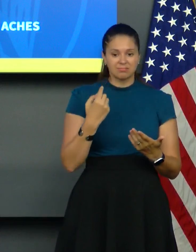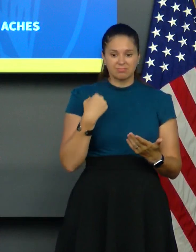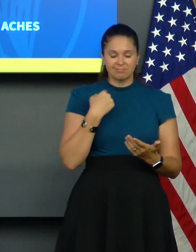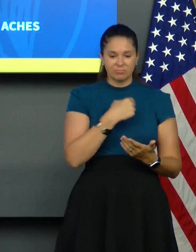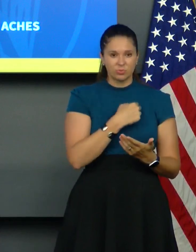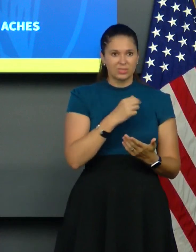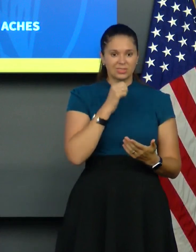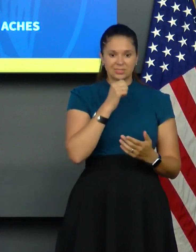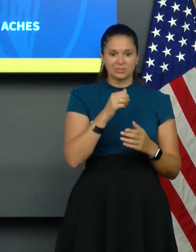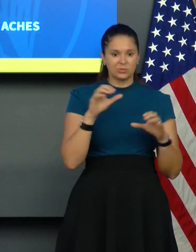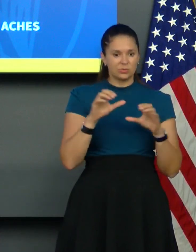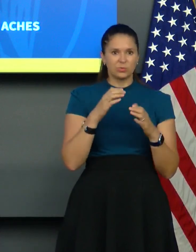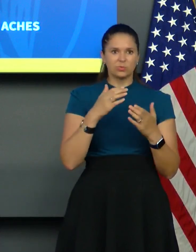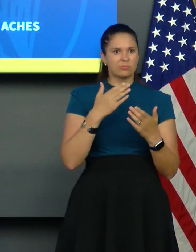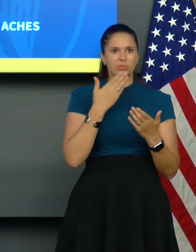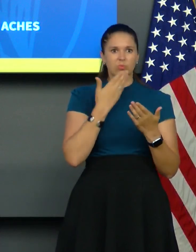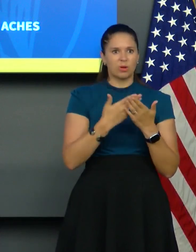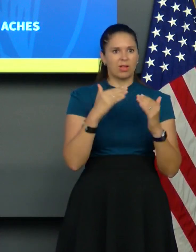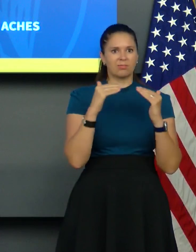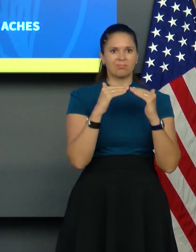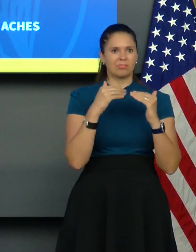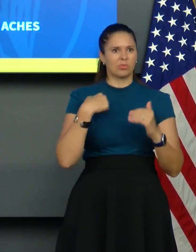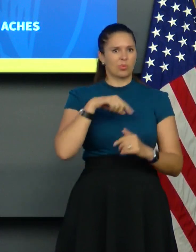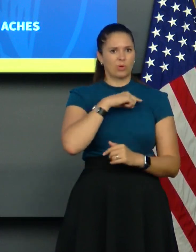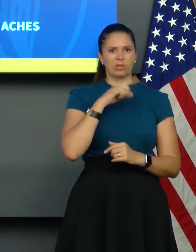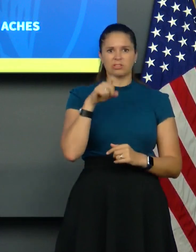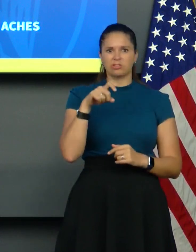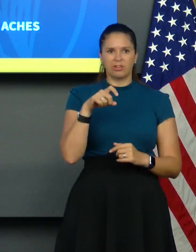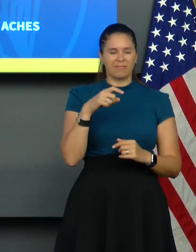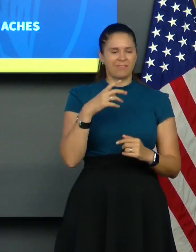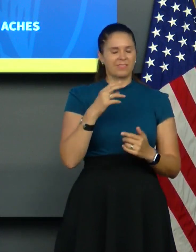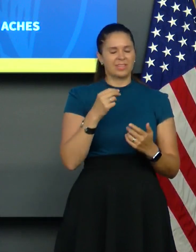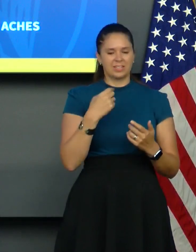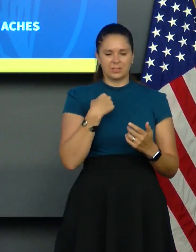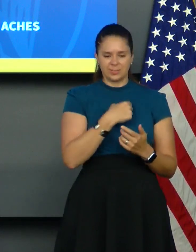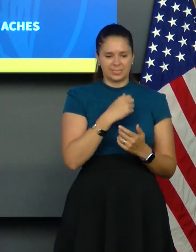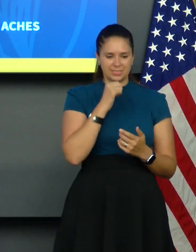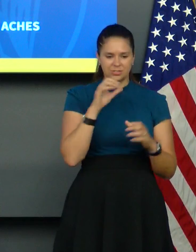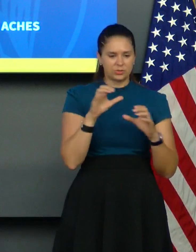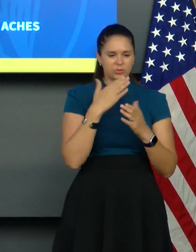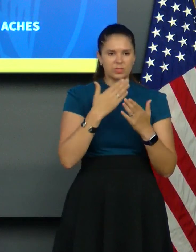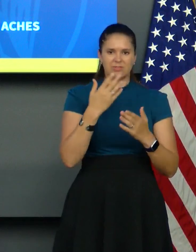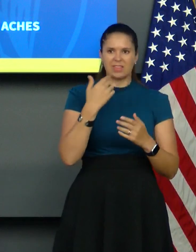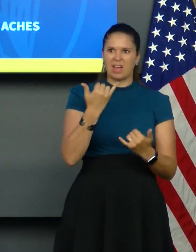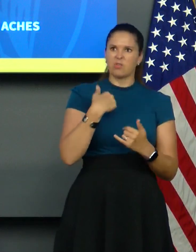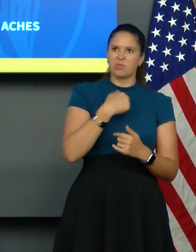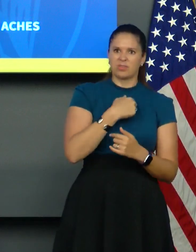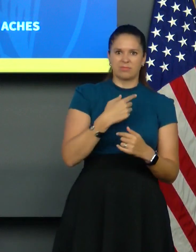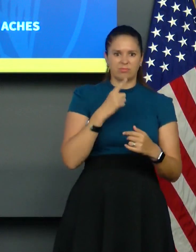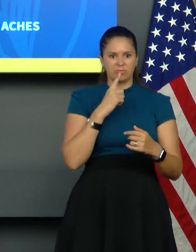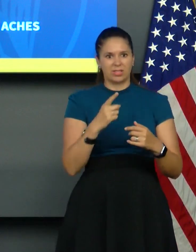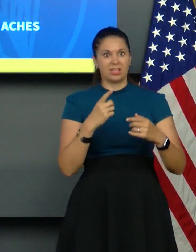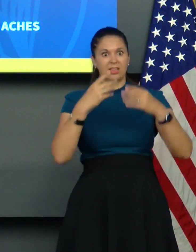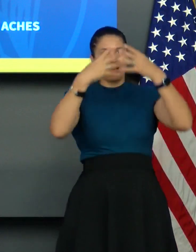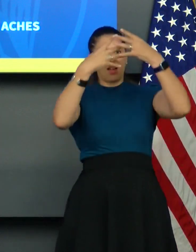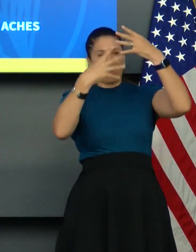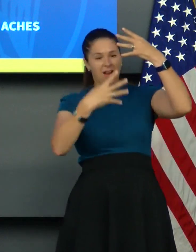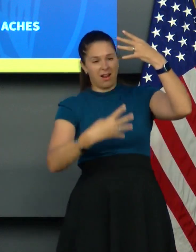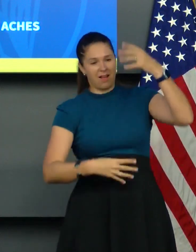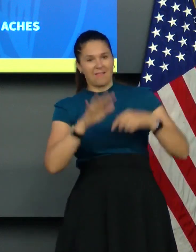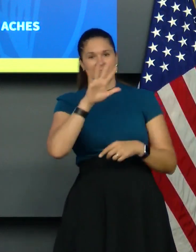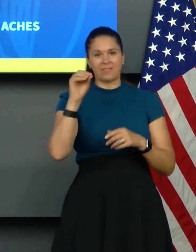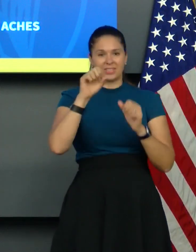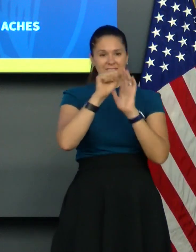didn't do as well as we should have and we would have liked. And I think we're now about fourth or so from the bottom of the list of